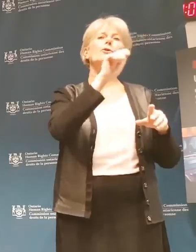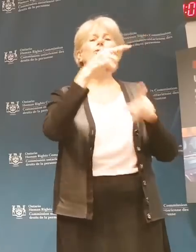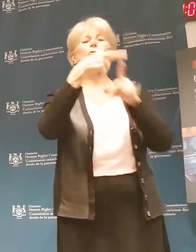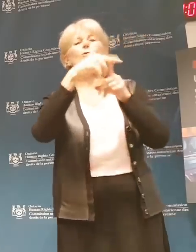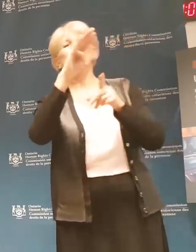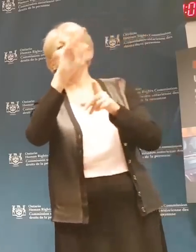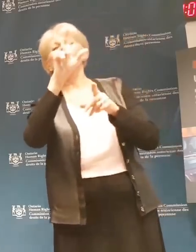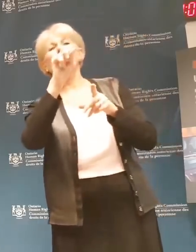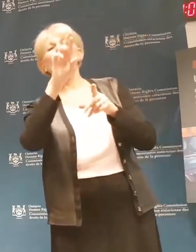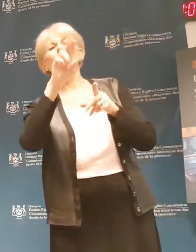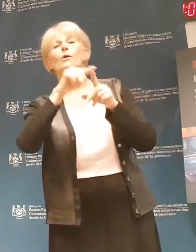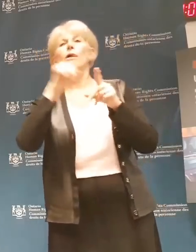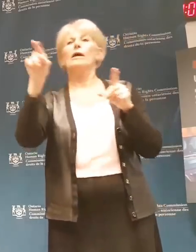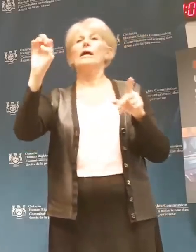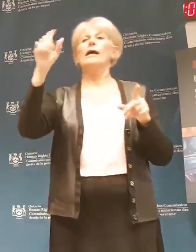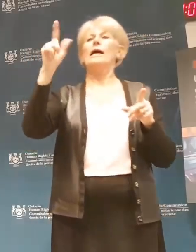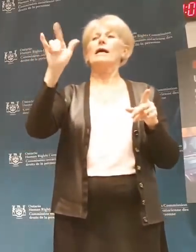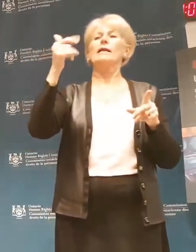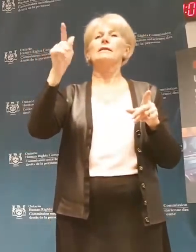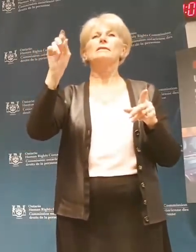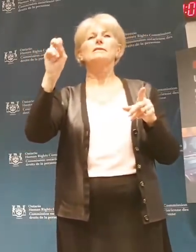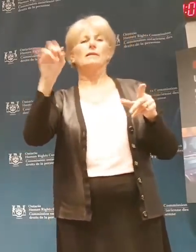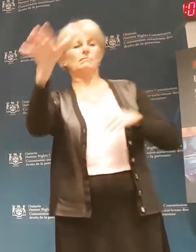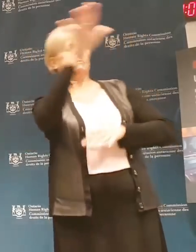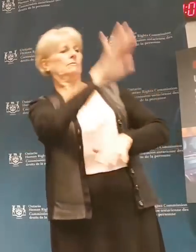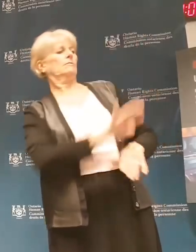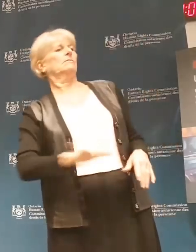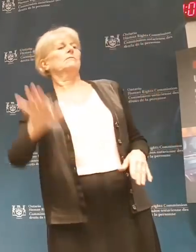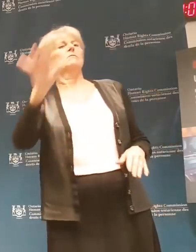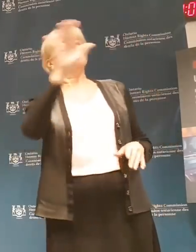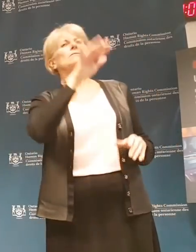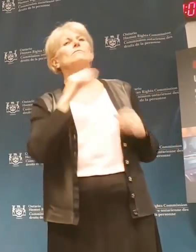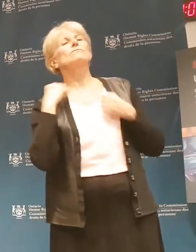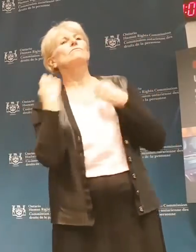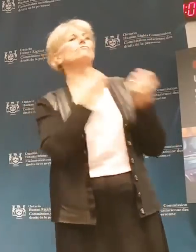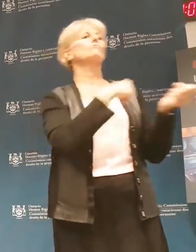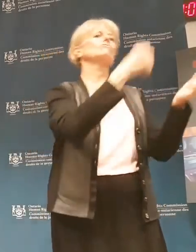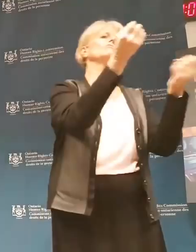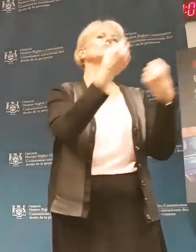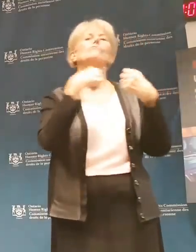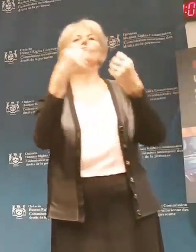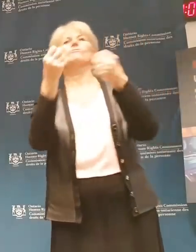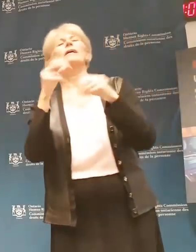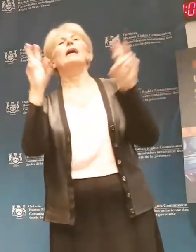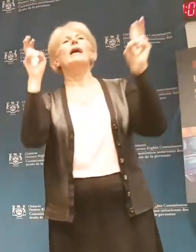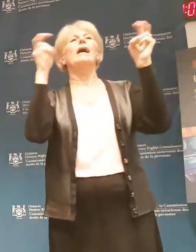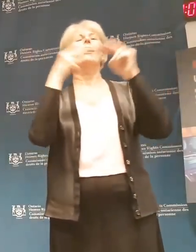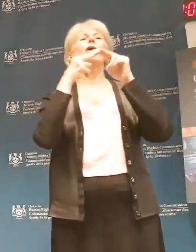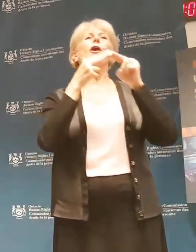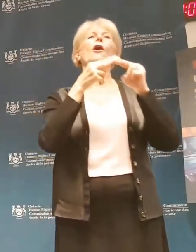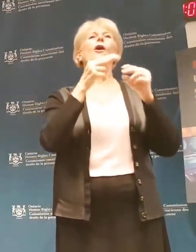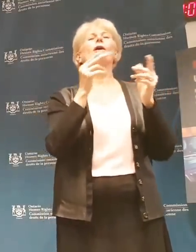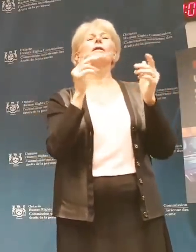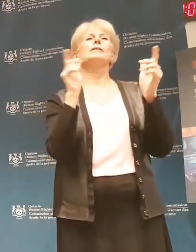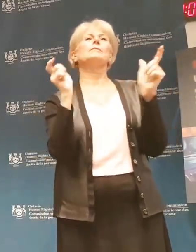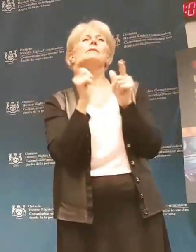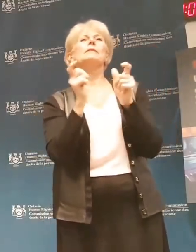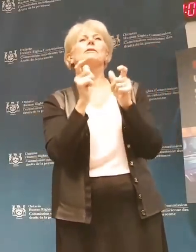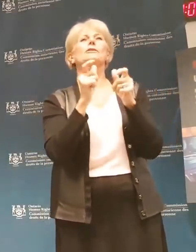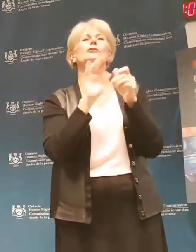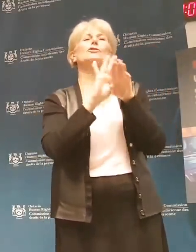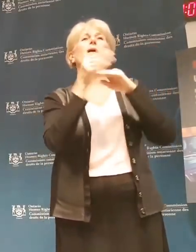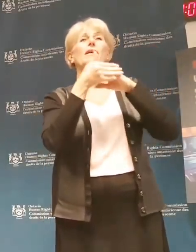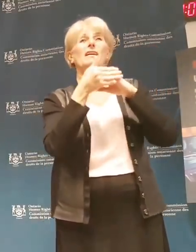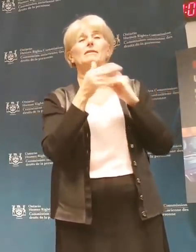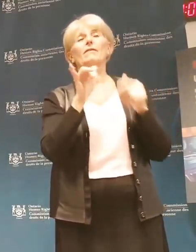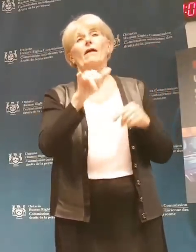up to Eglinton and Oakwood area. It was just the little Jamaica was just developing, and so